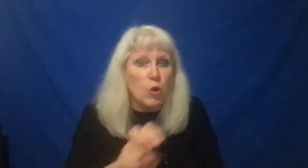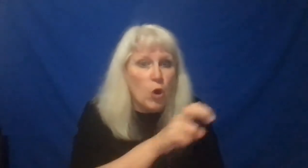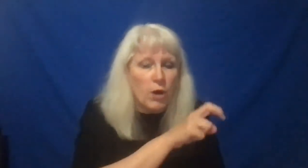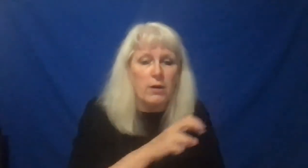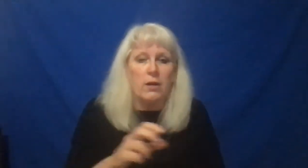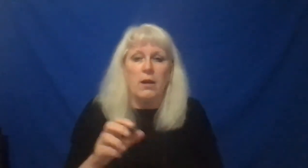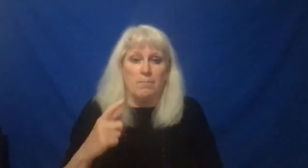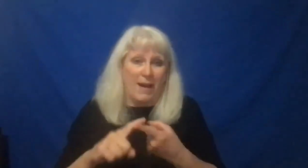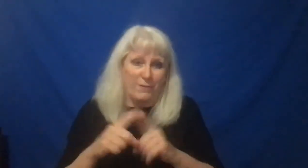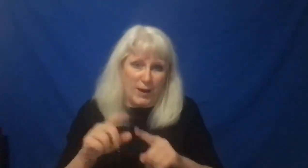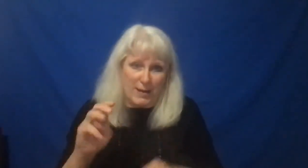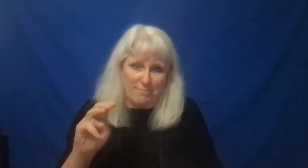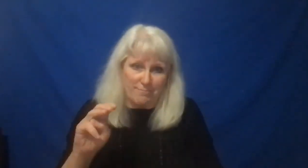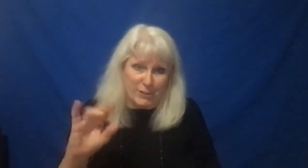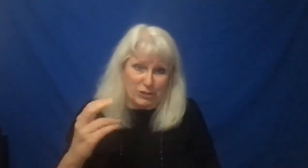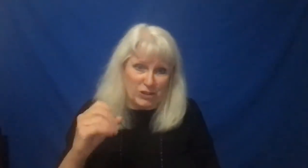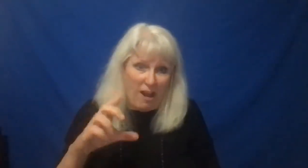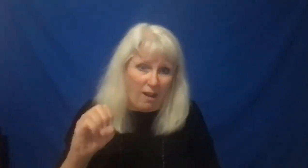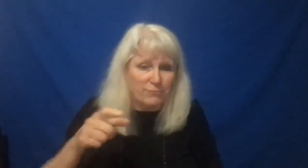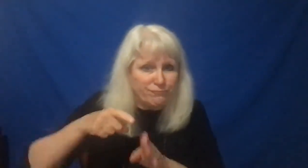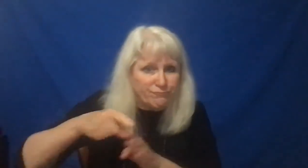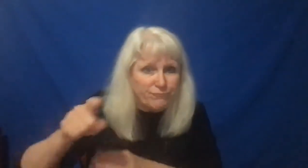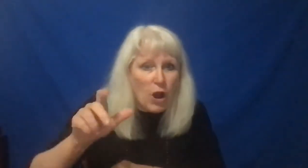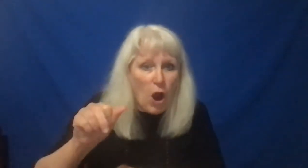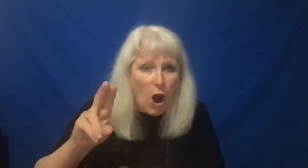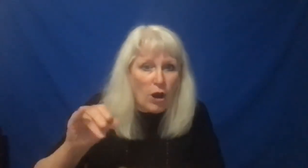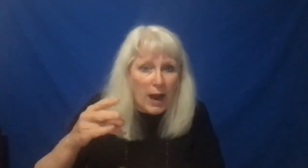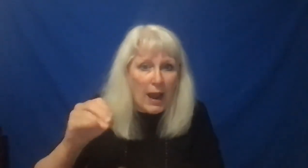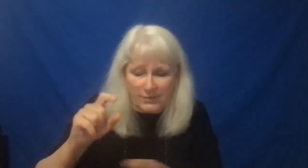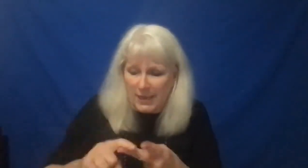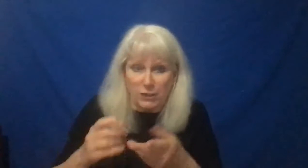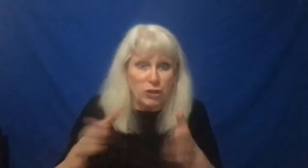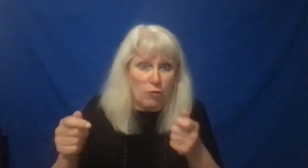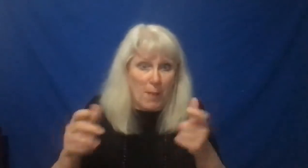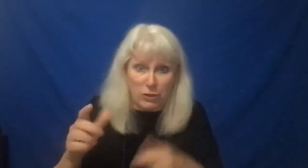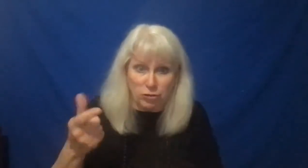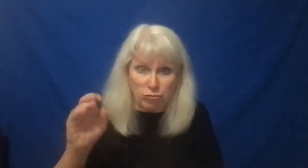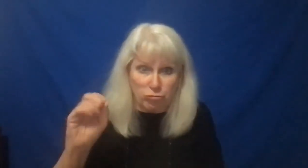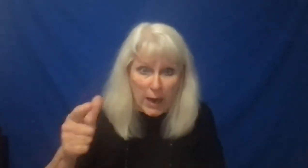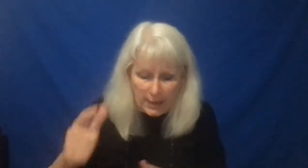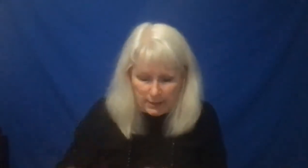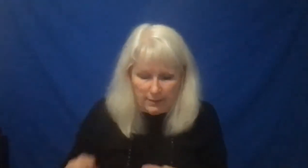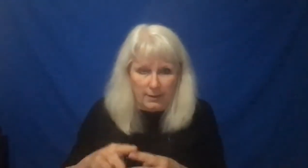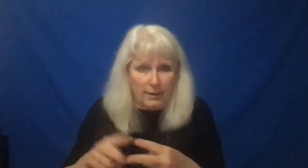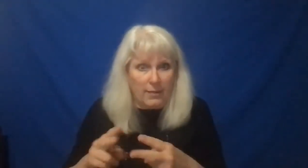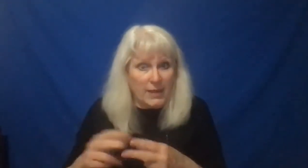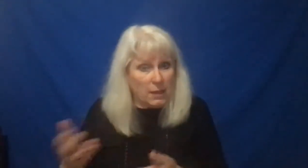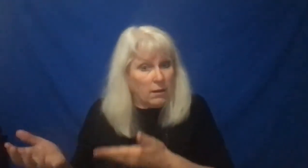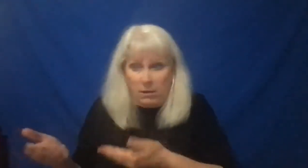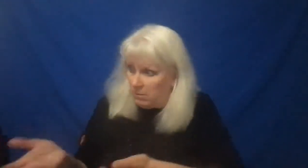our archivist, and Greg, our general manager, and invited me to come on the Akron tour,